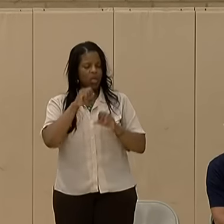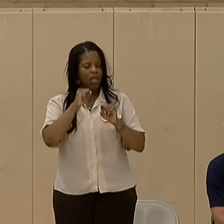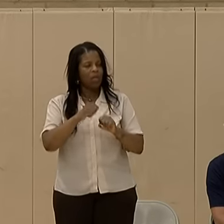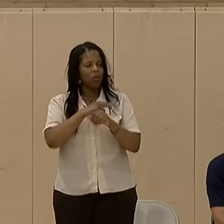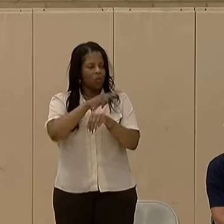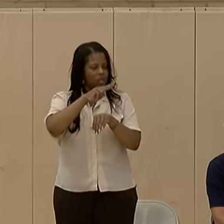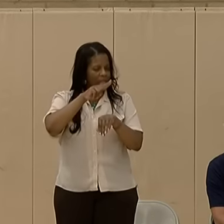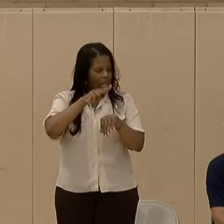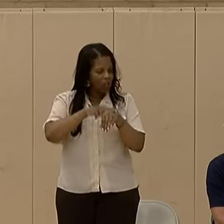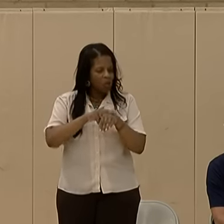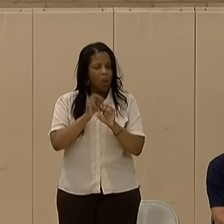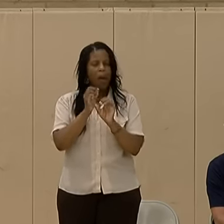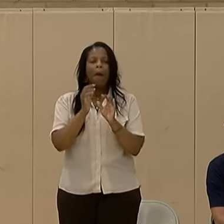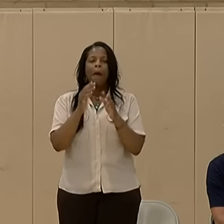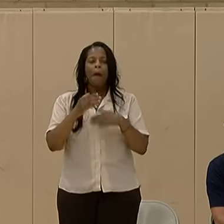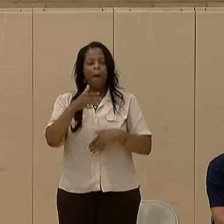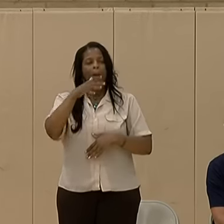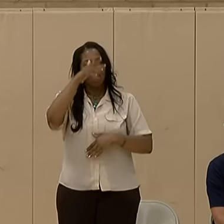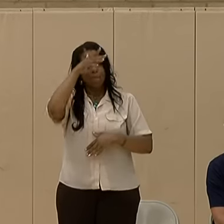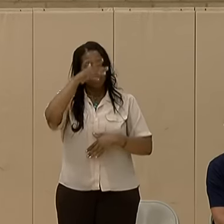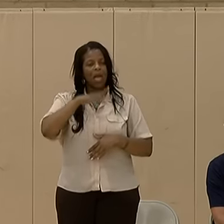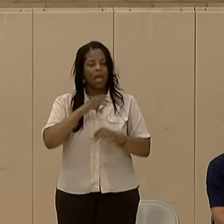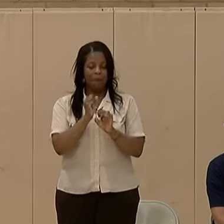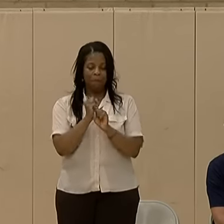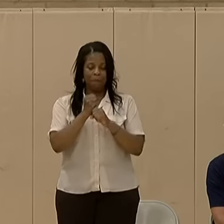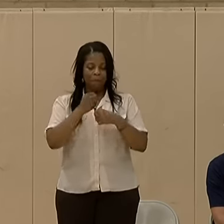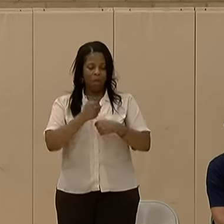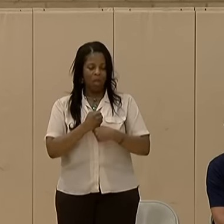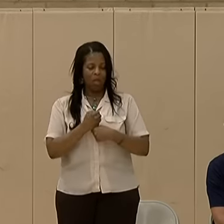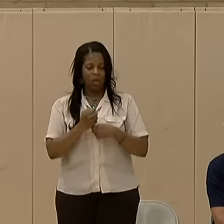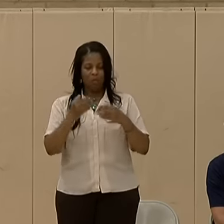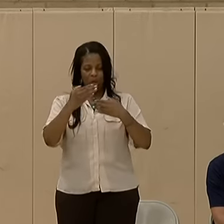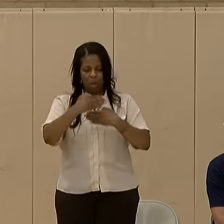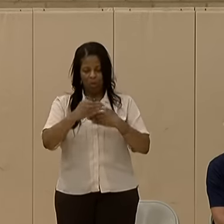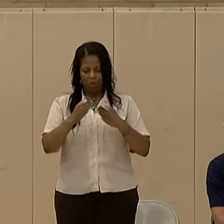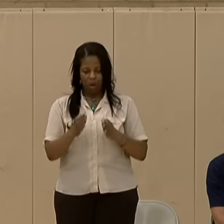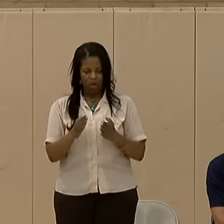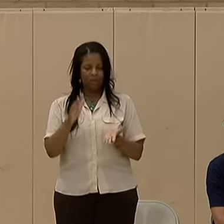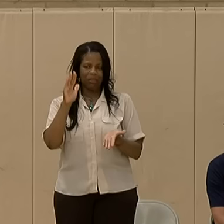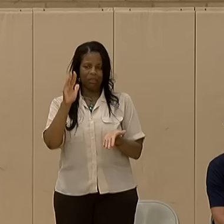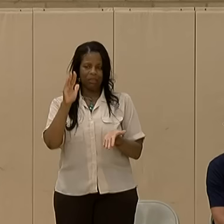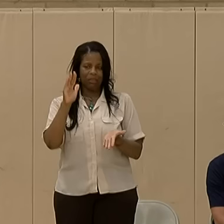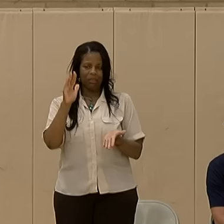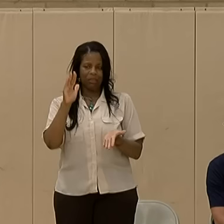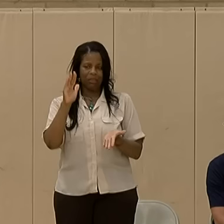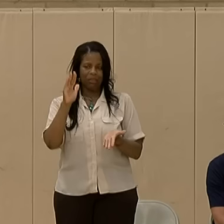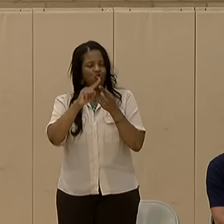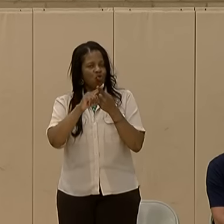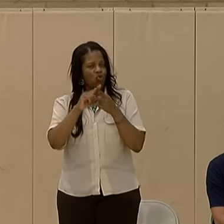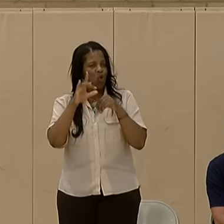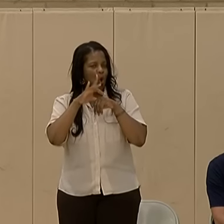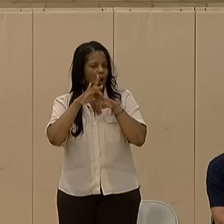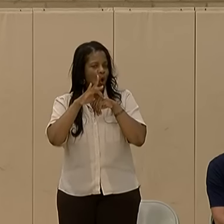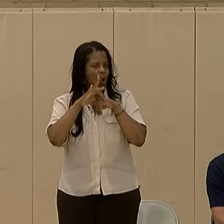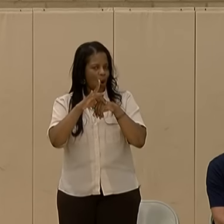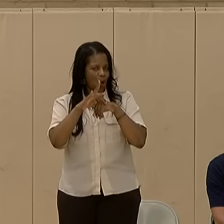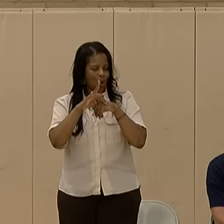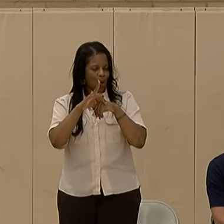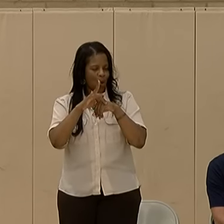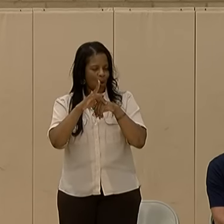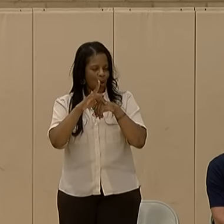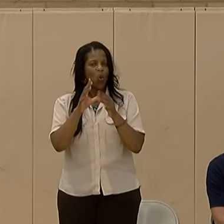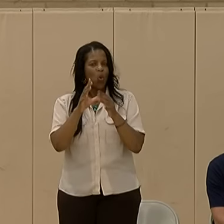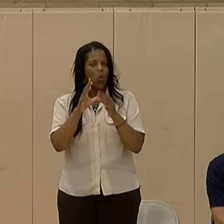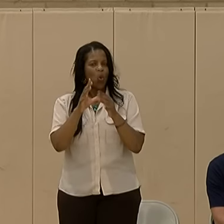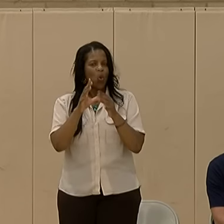man-made barriers for this containment, which is putting in a box that is down to earth, remove the fuel from the fire.